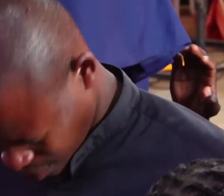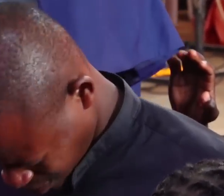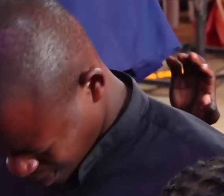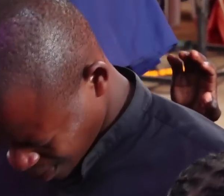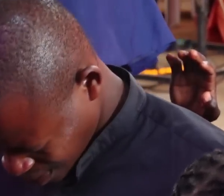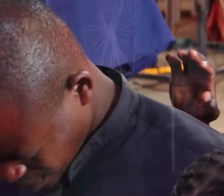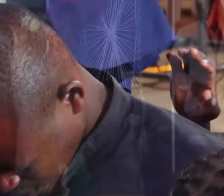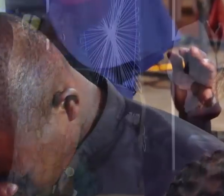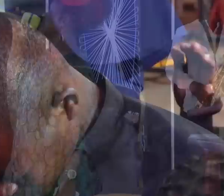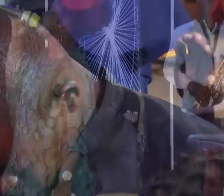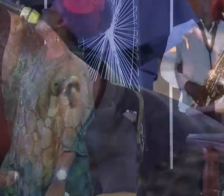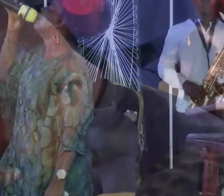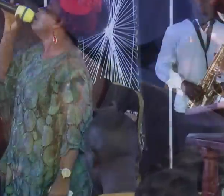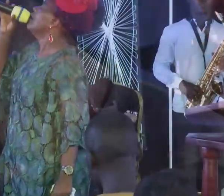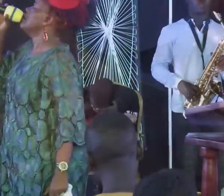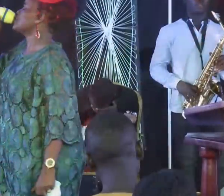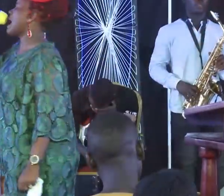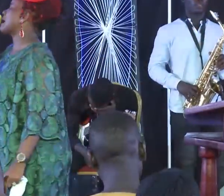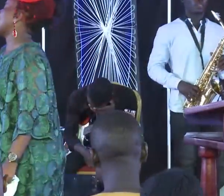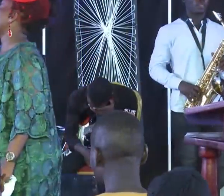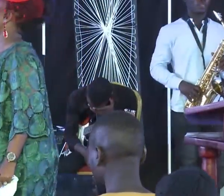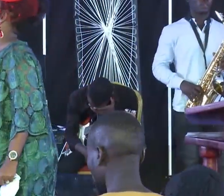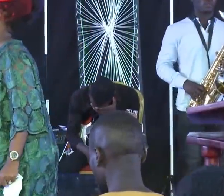We want heaven, God.